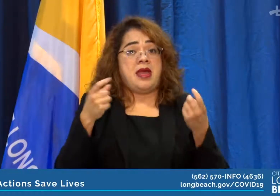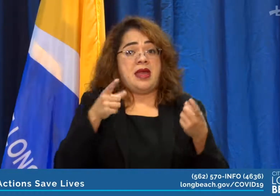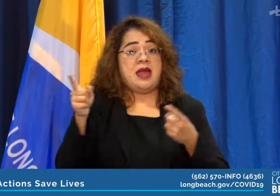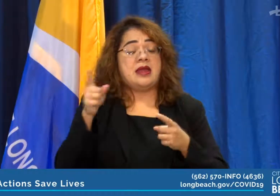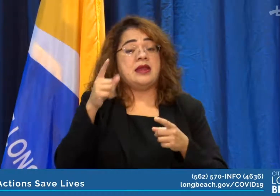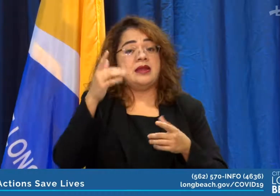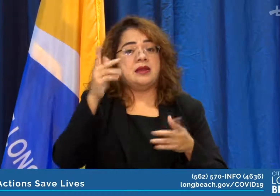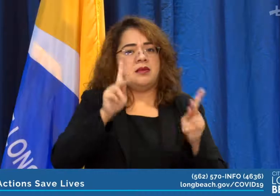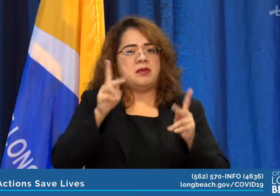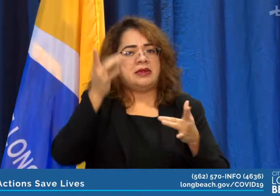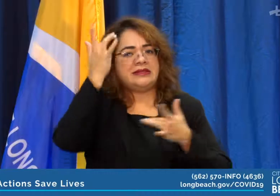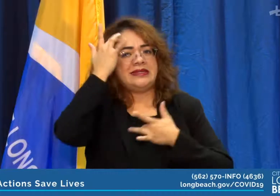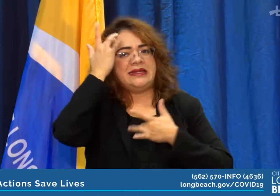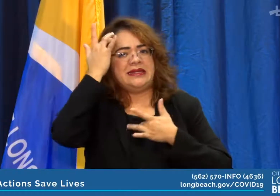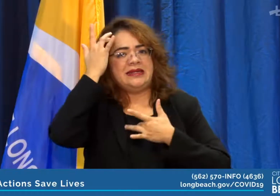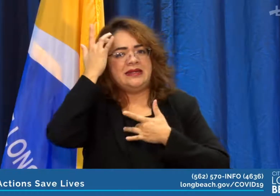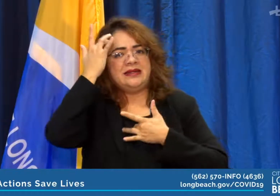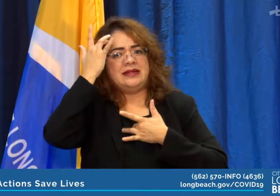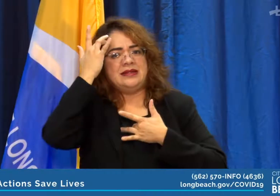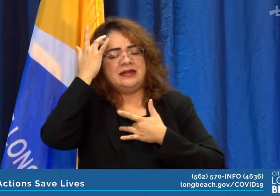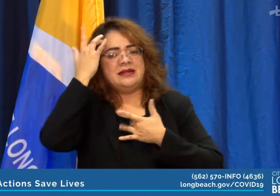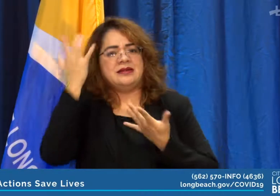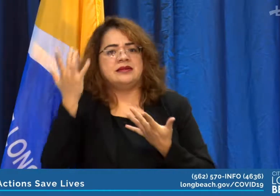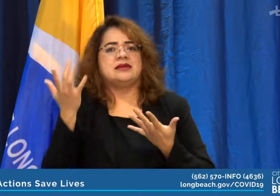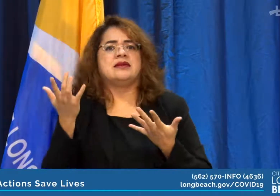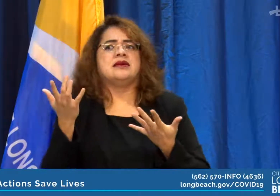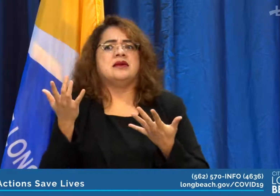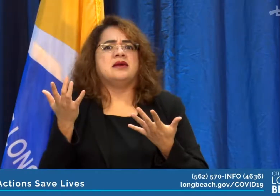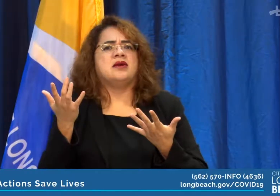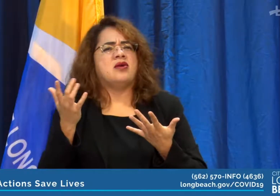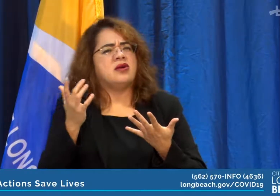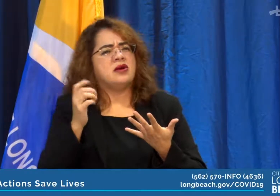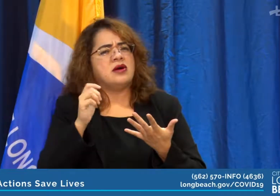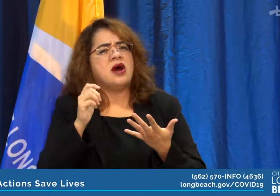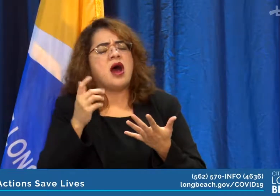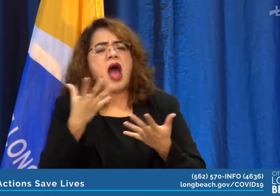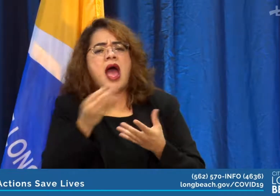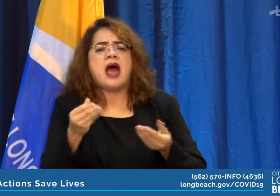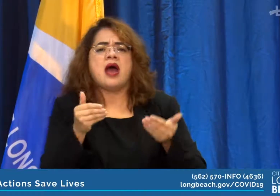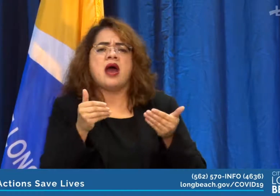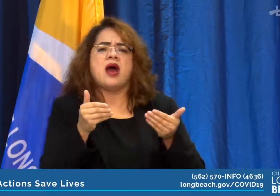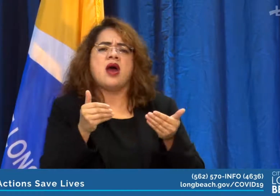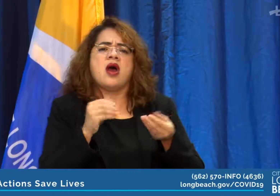getting more testing because they want to mingle for the holidays? Just because.